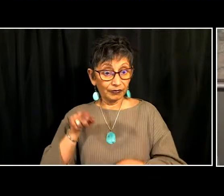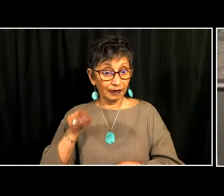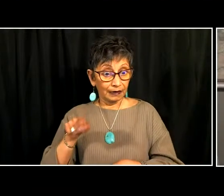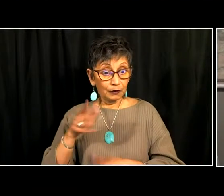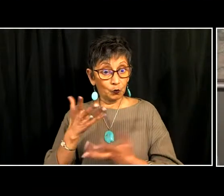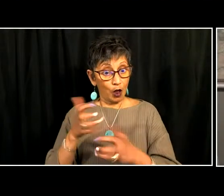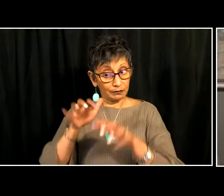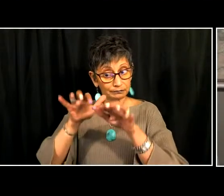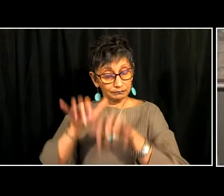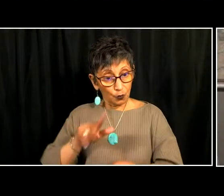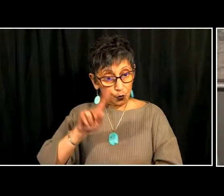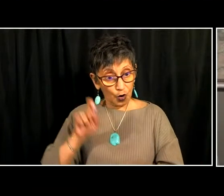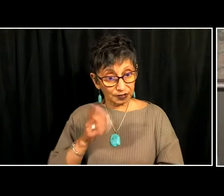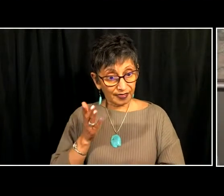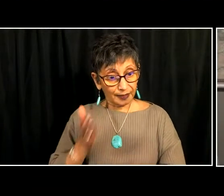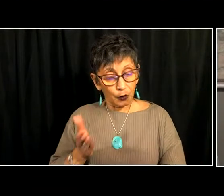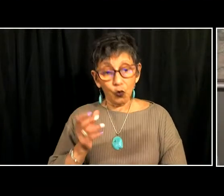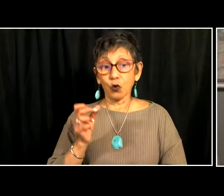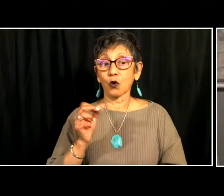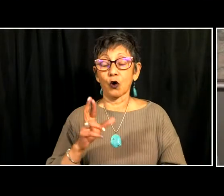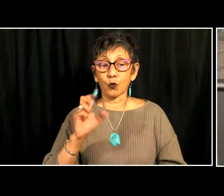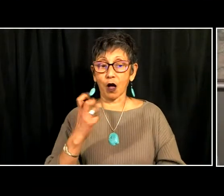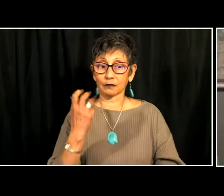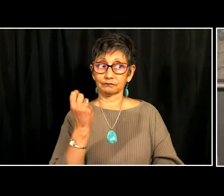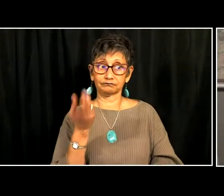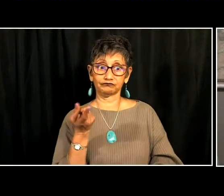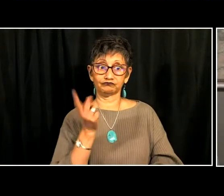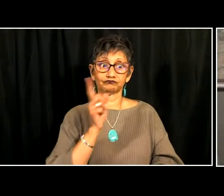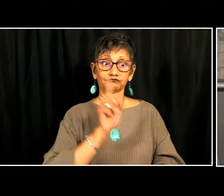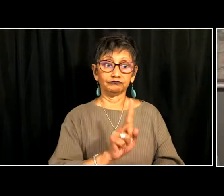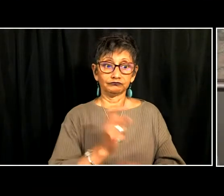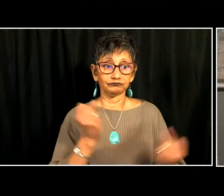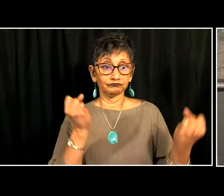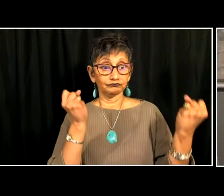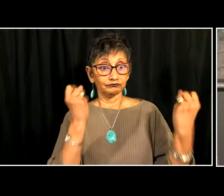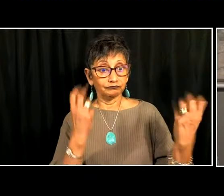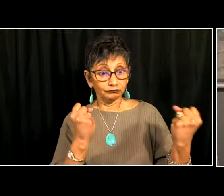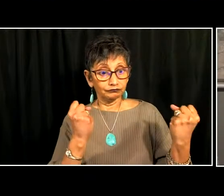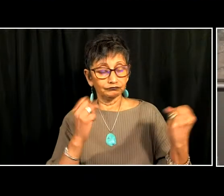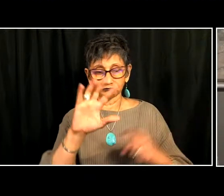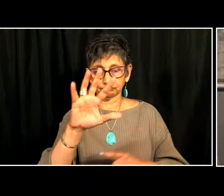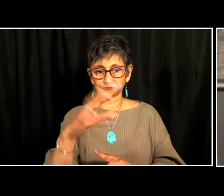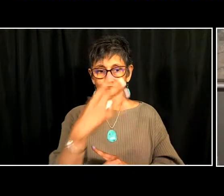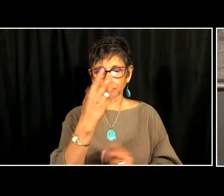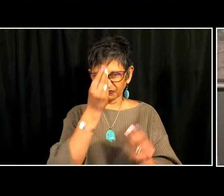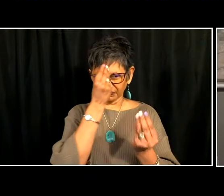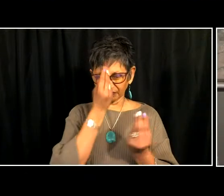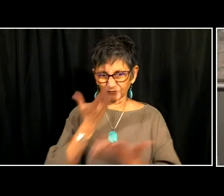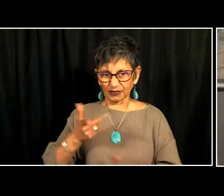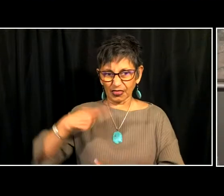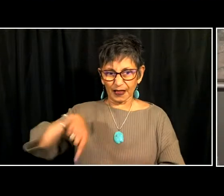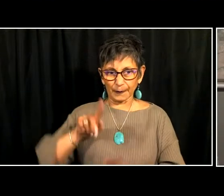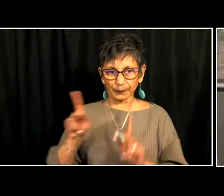There are people ready to comment to add your question to the chat.